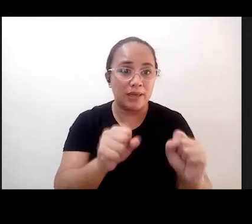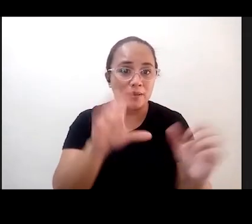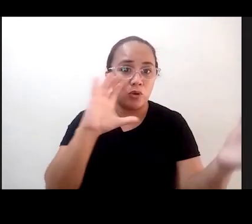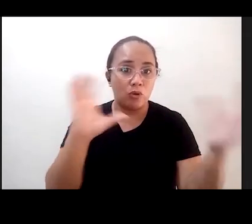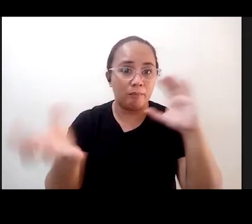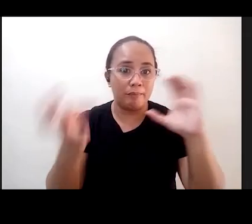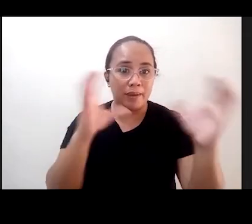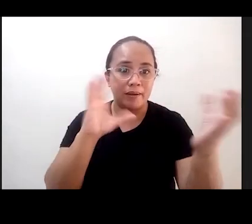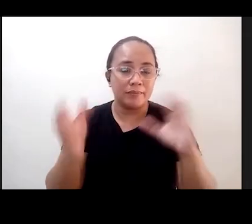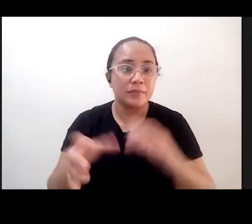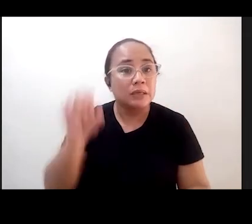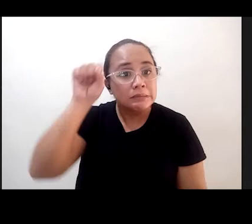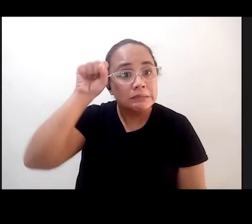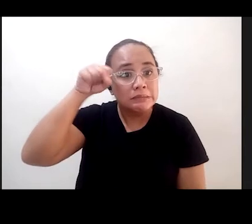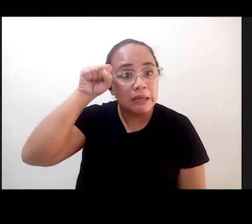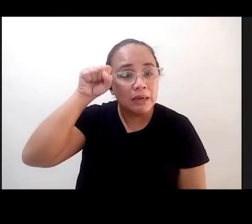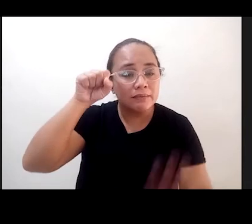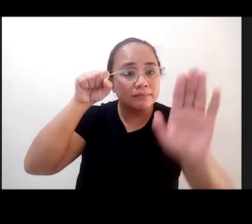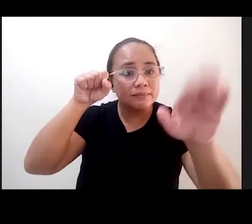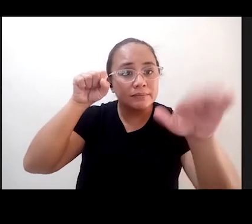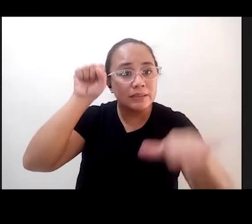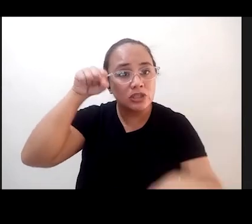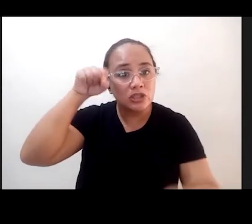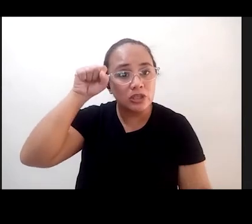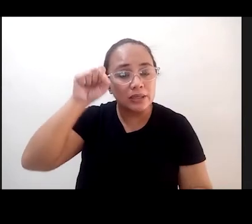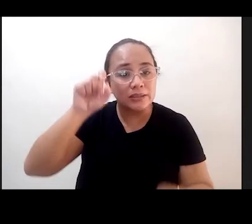Shock, can you go up to the